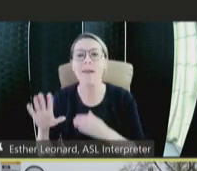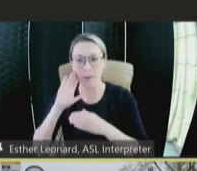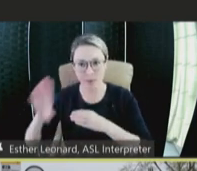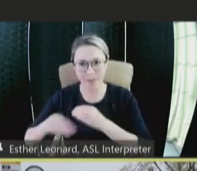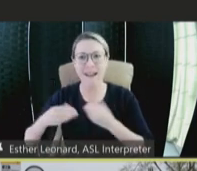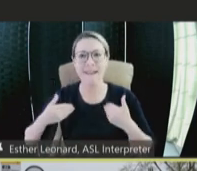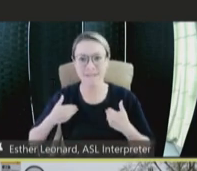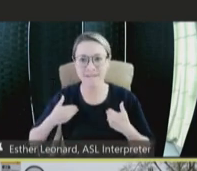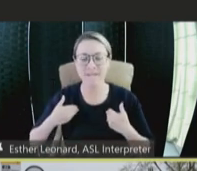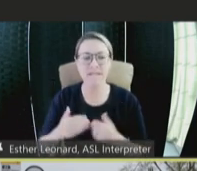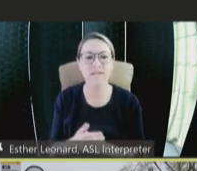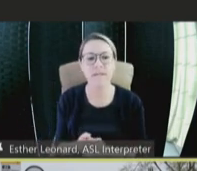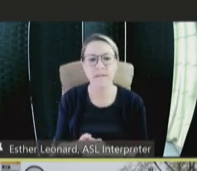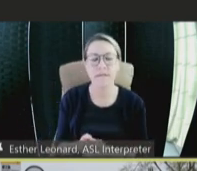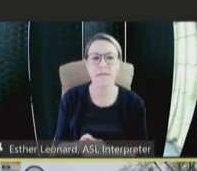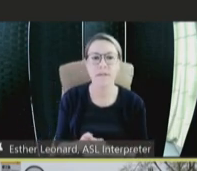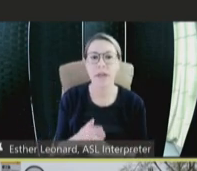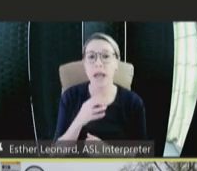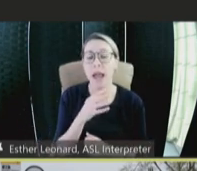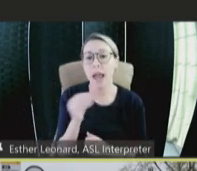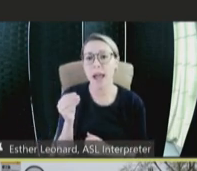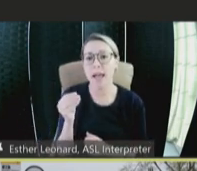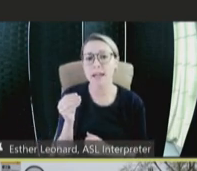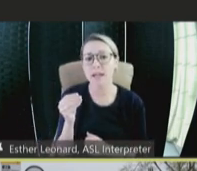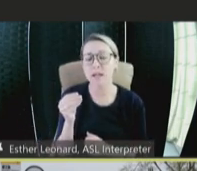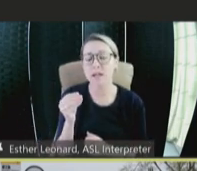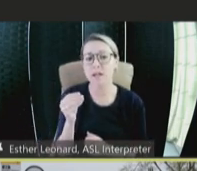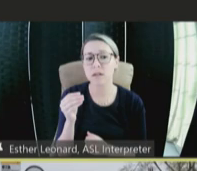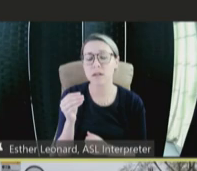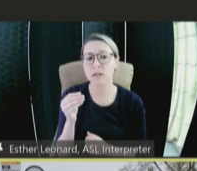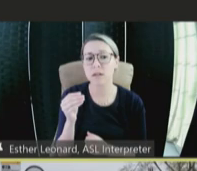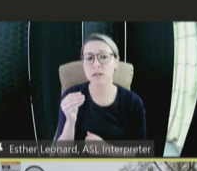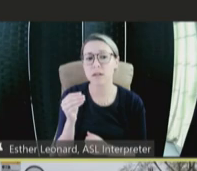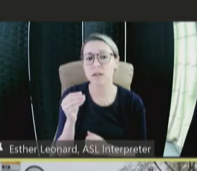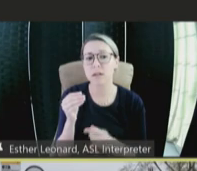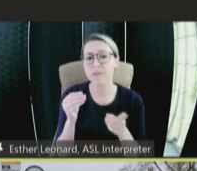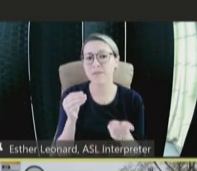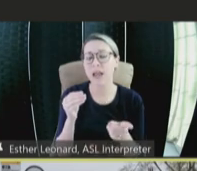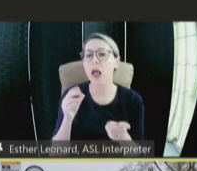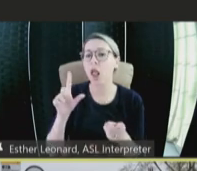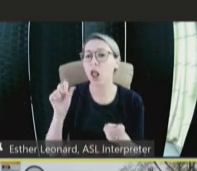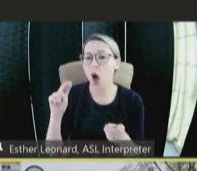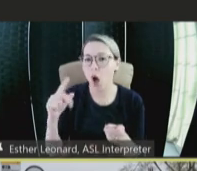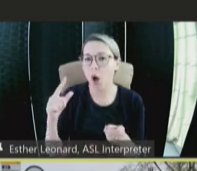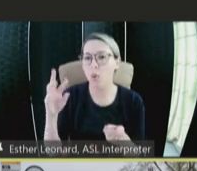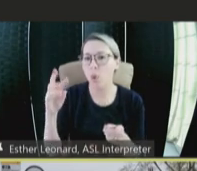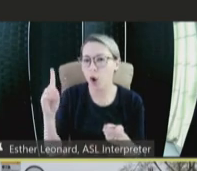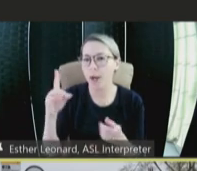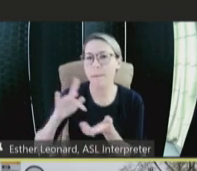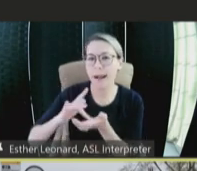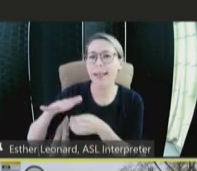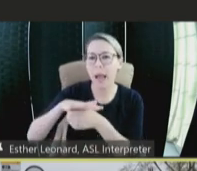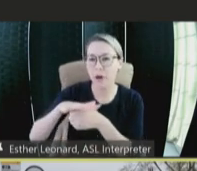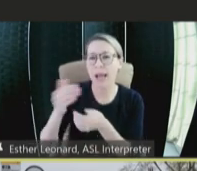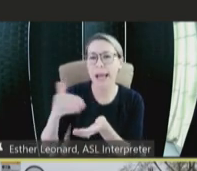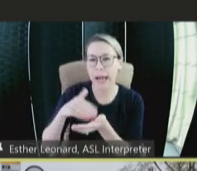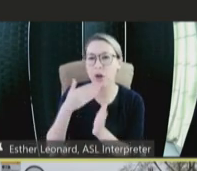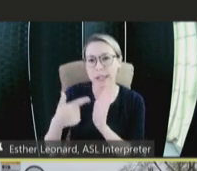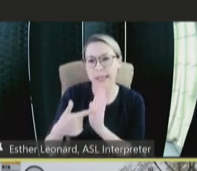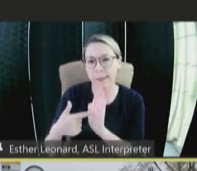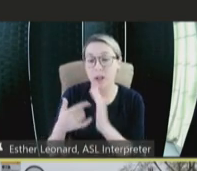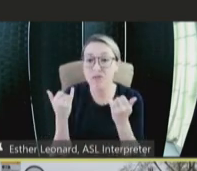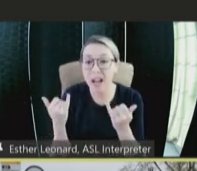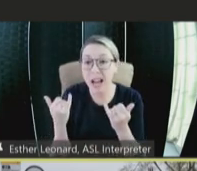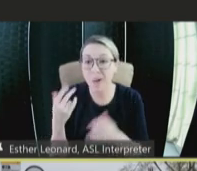And just to continue to use the Longwood Medical Area as an example, right now it's only served